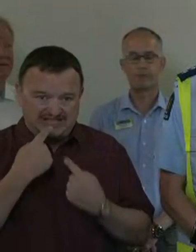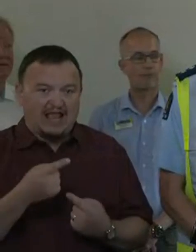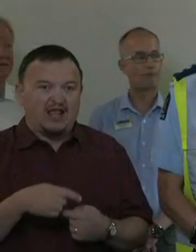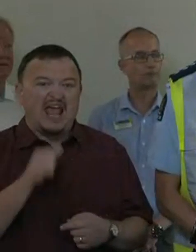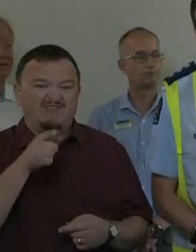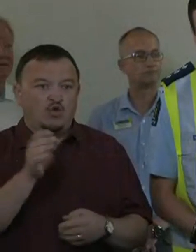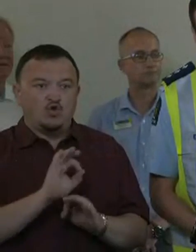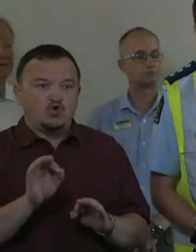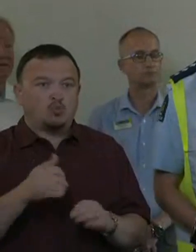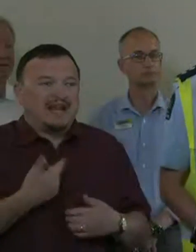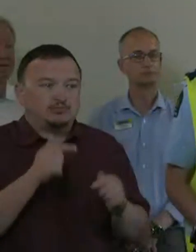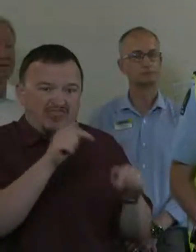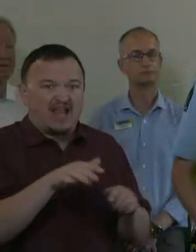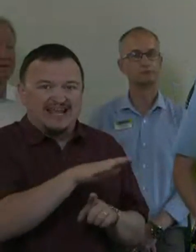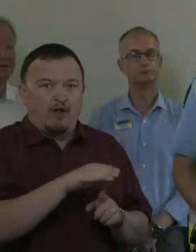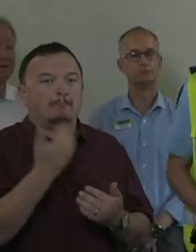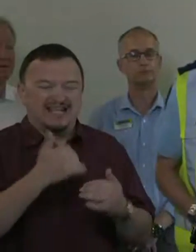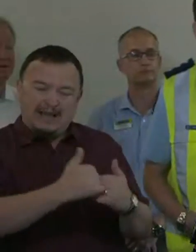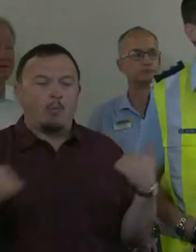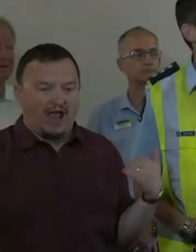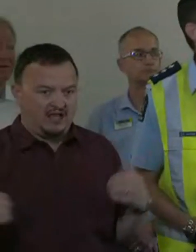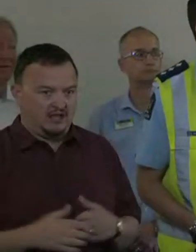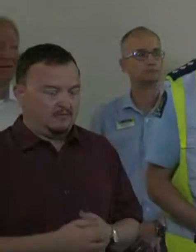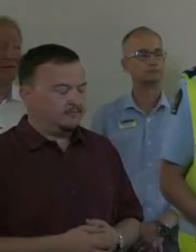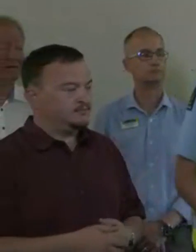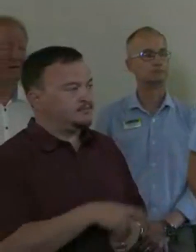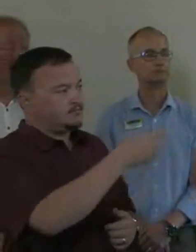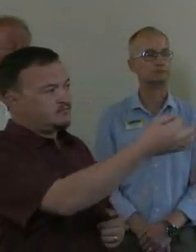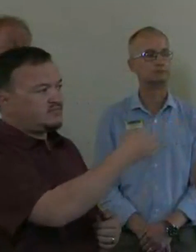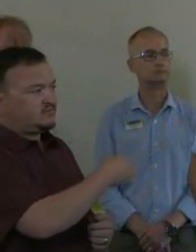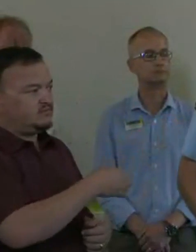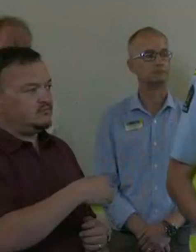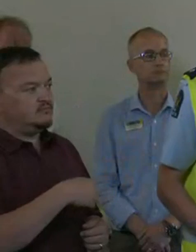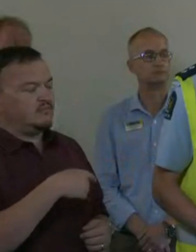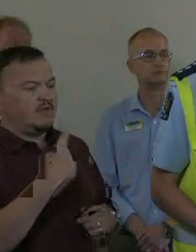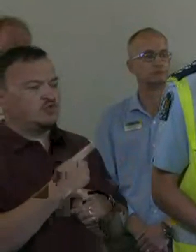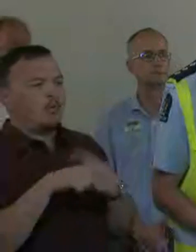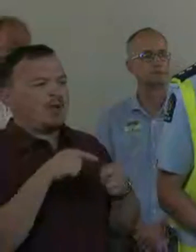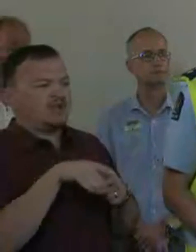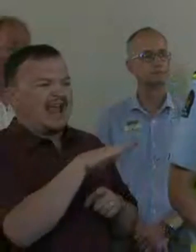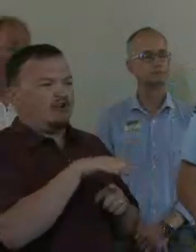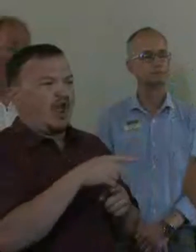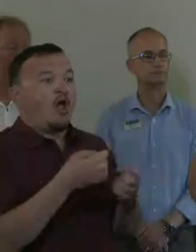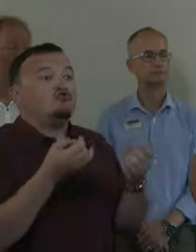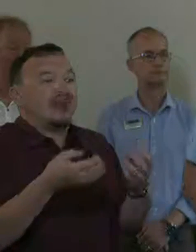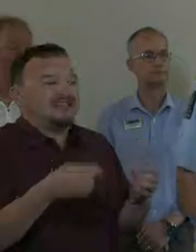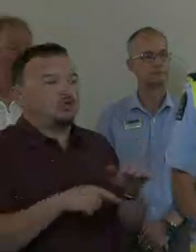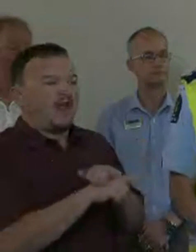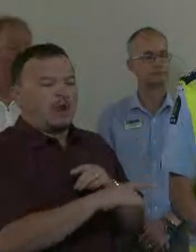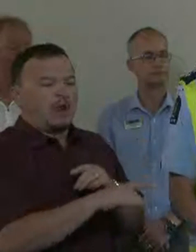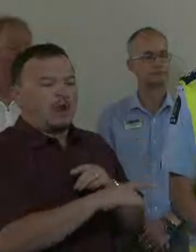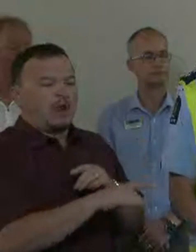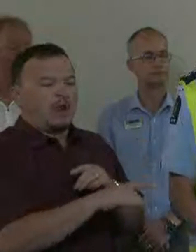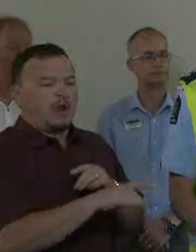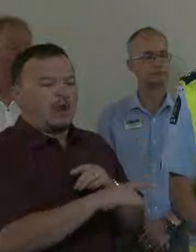there. Thank you. In terms of that ready to evacuate zone, how many people fall into that area?